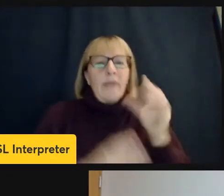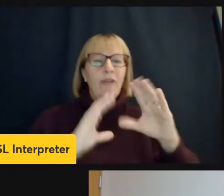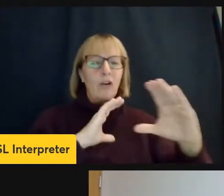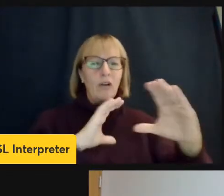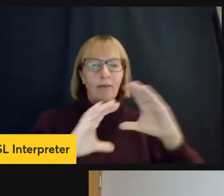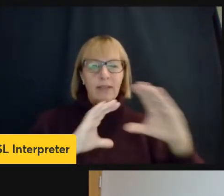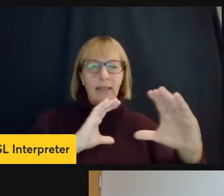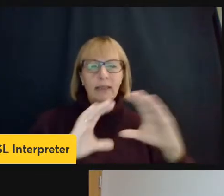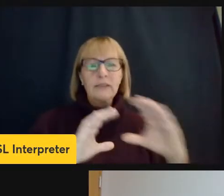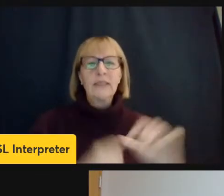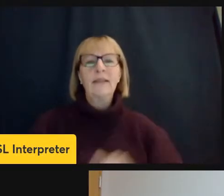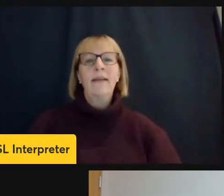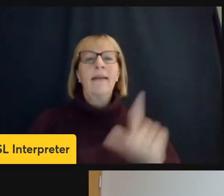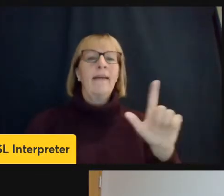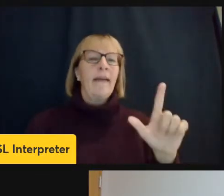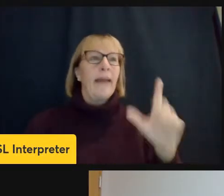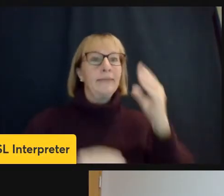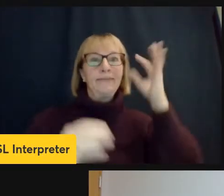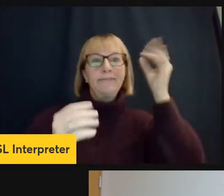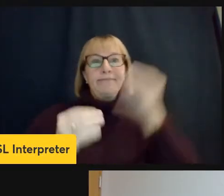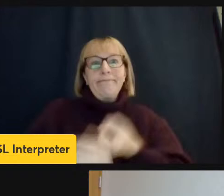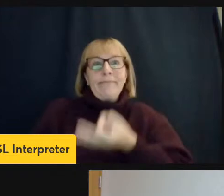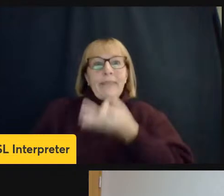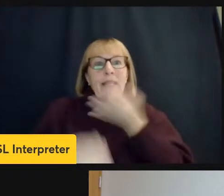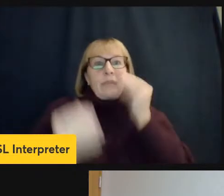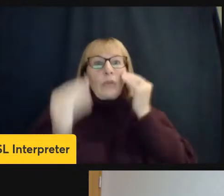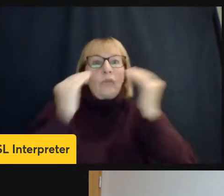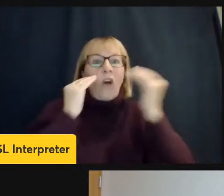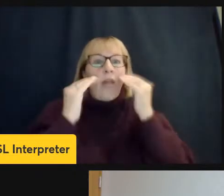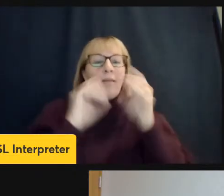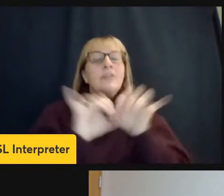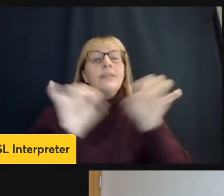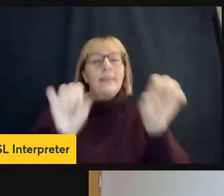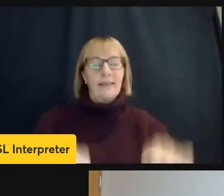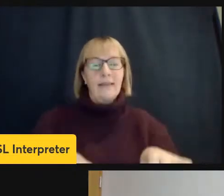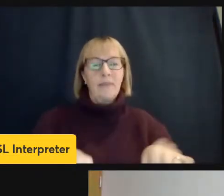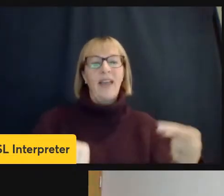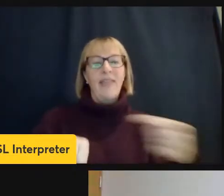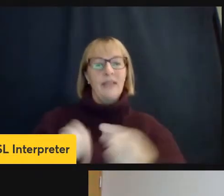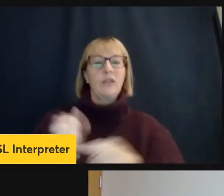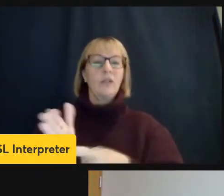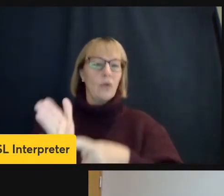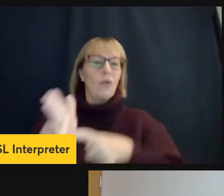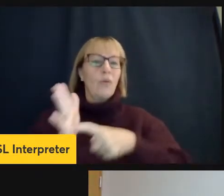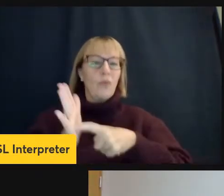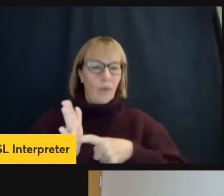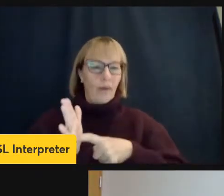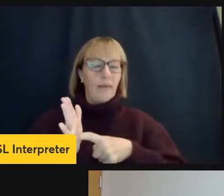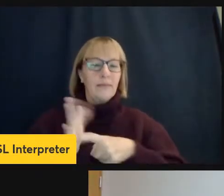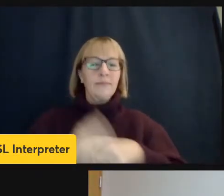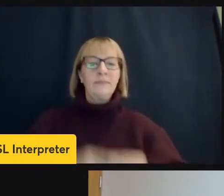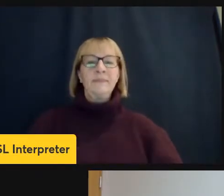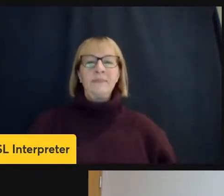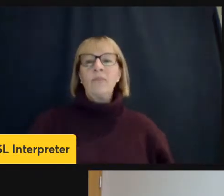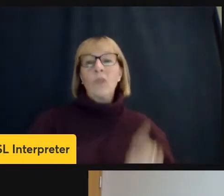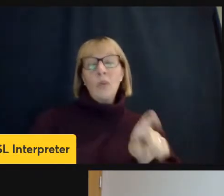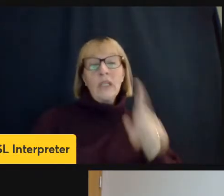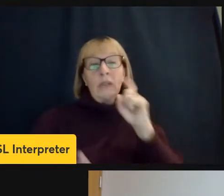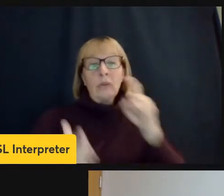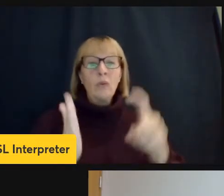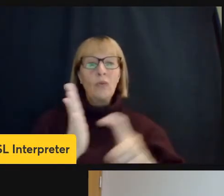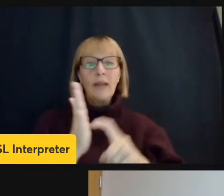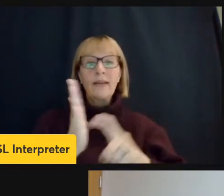between lay and expert knowledge systems, which we need. This is what we need in order to recognize